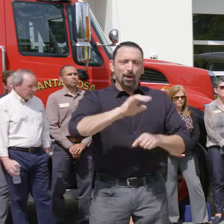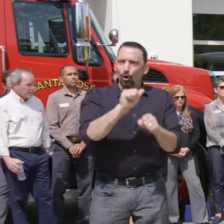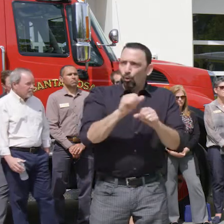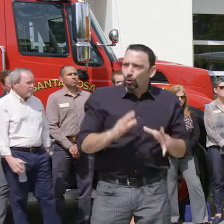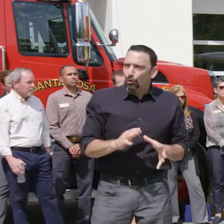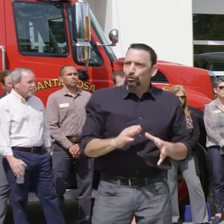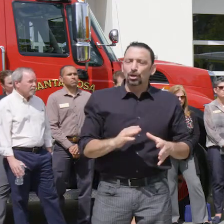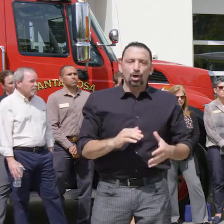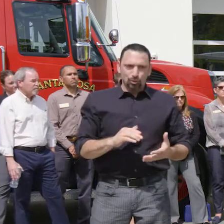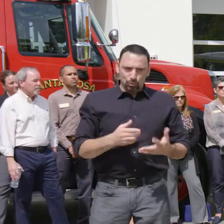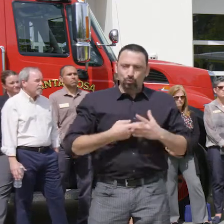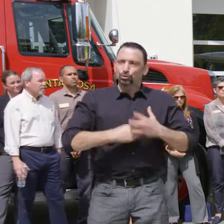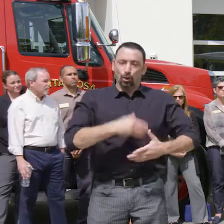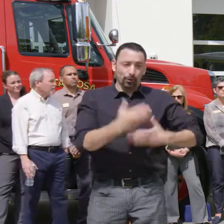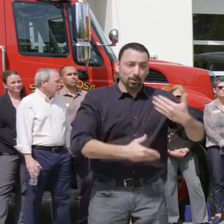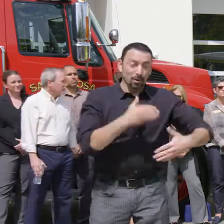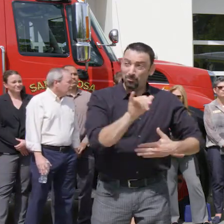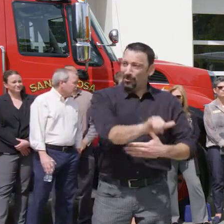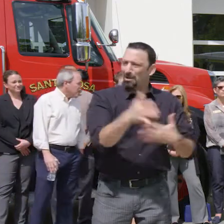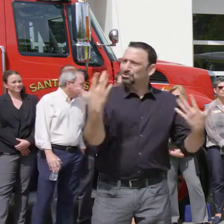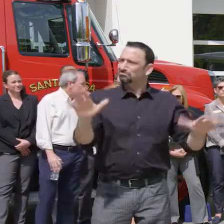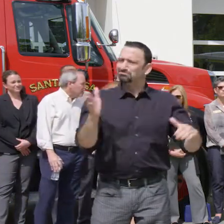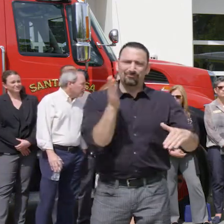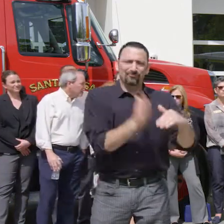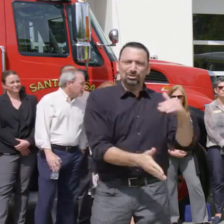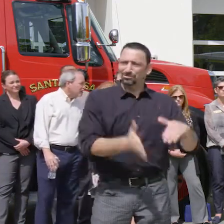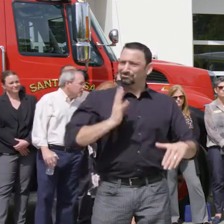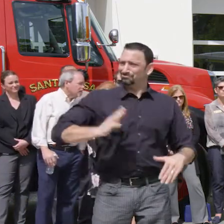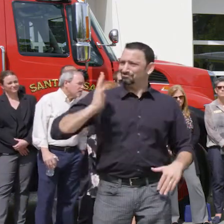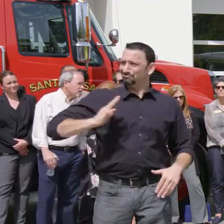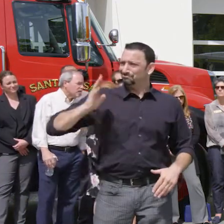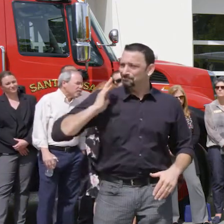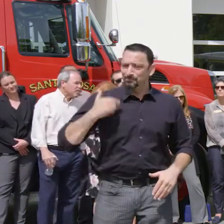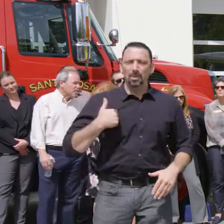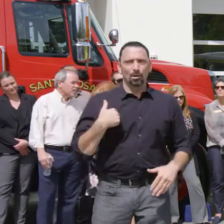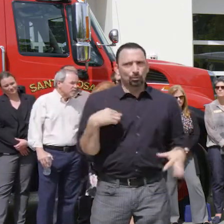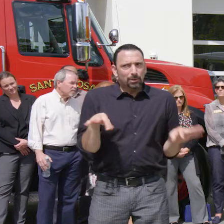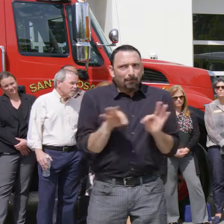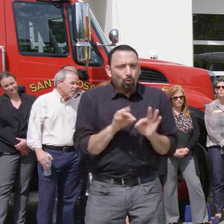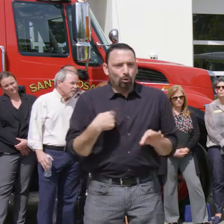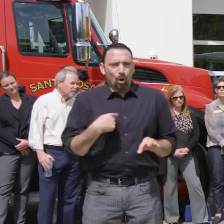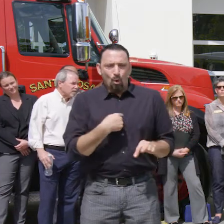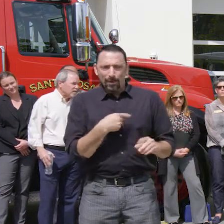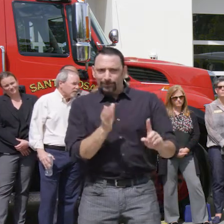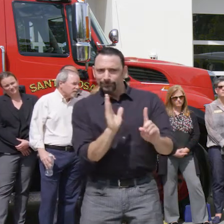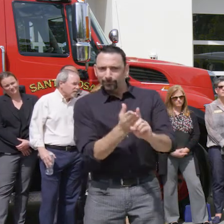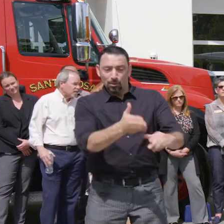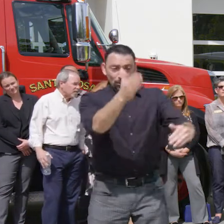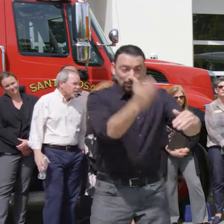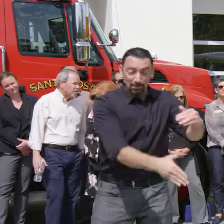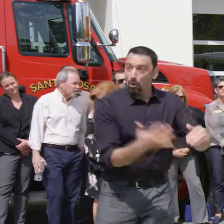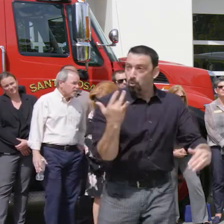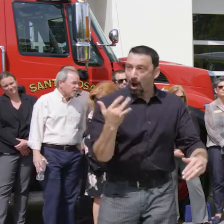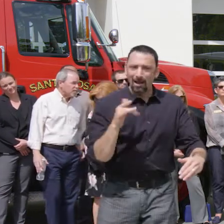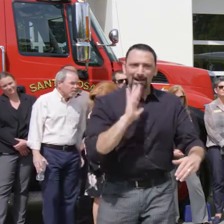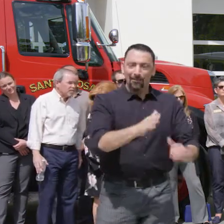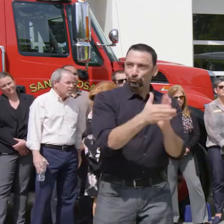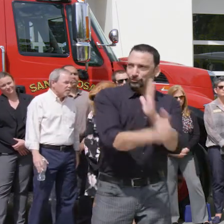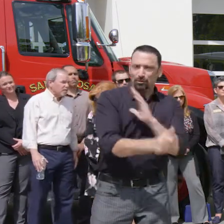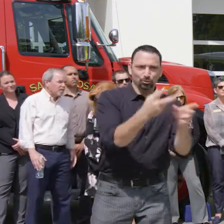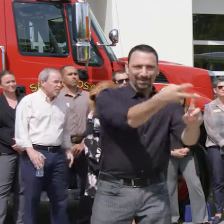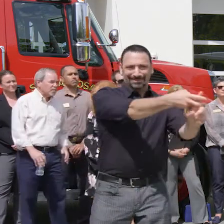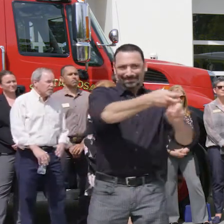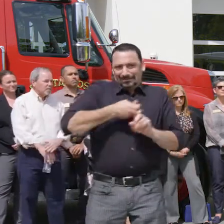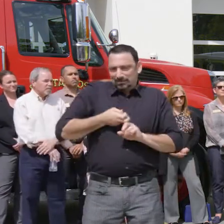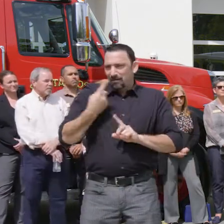facilitate those. Those have been completed long ago. It was important for us to get them to complete those so that we would free them up in the event that we had something